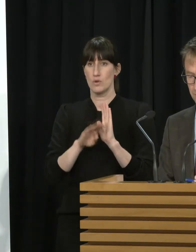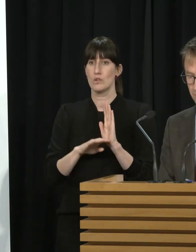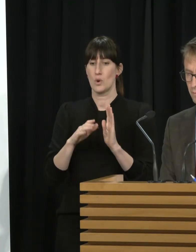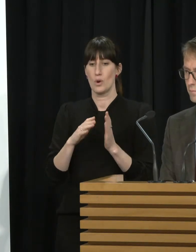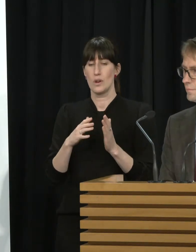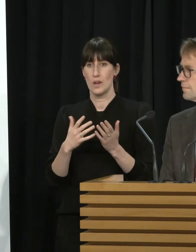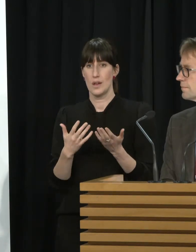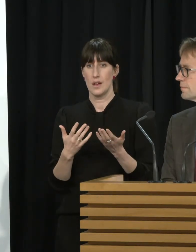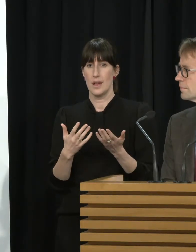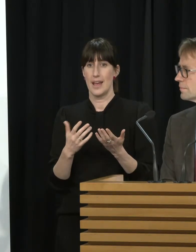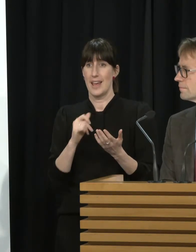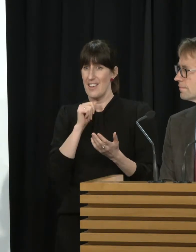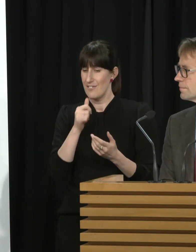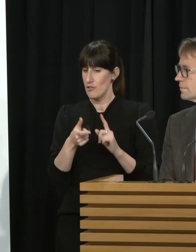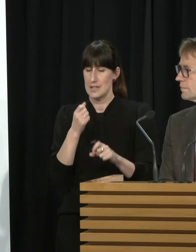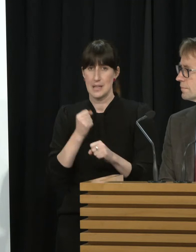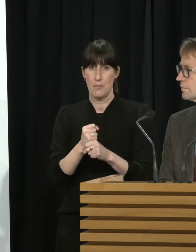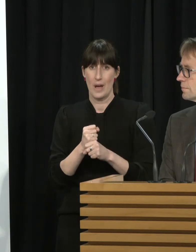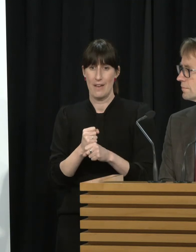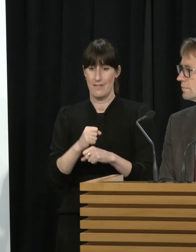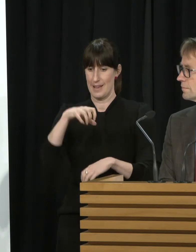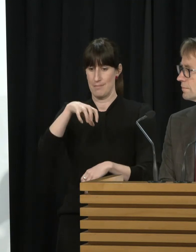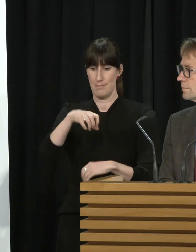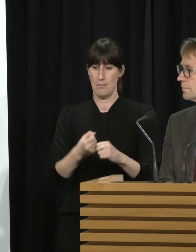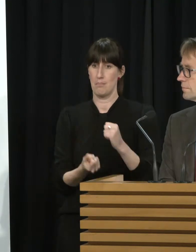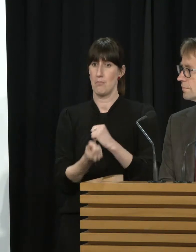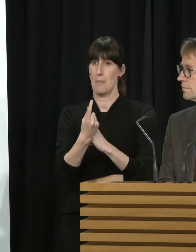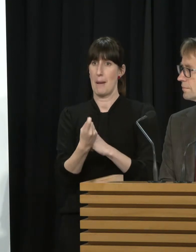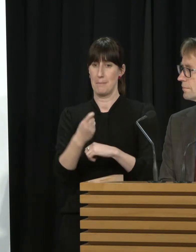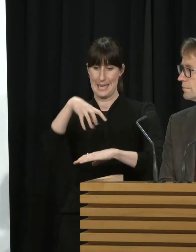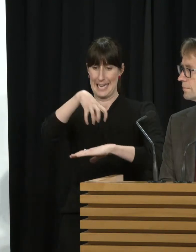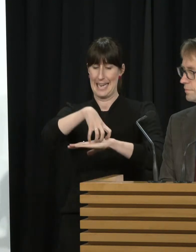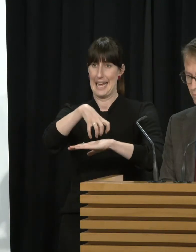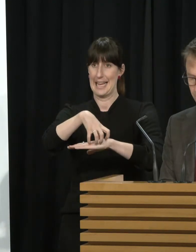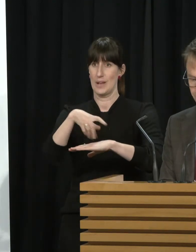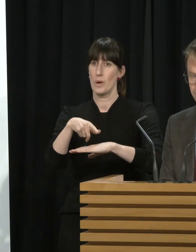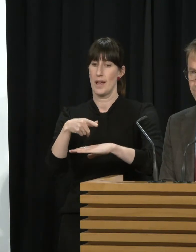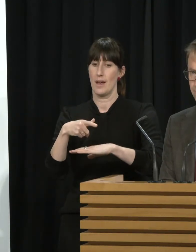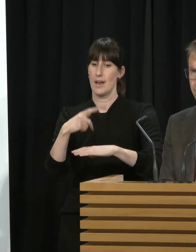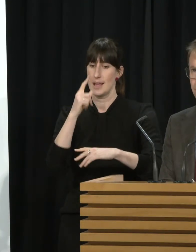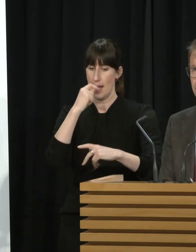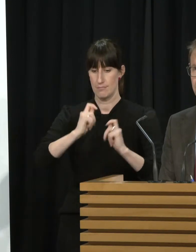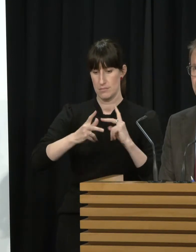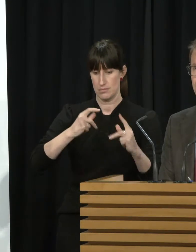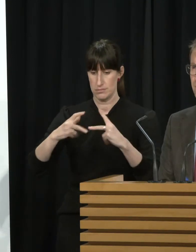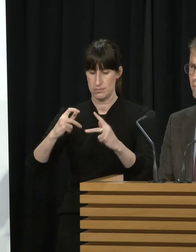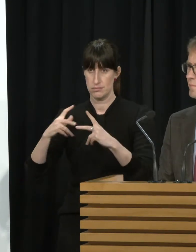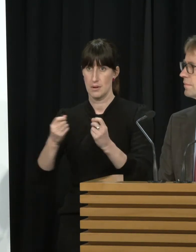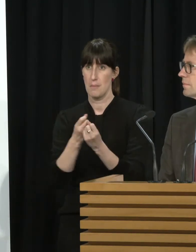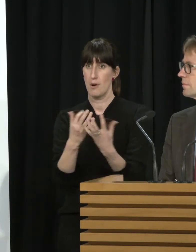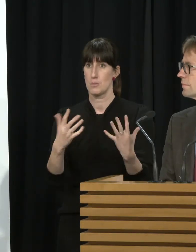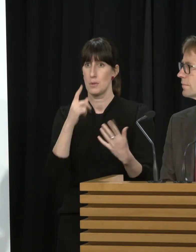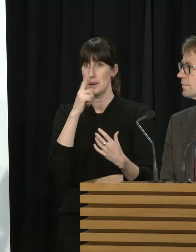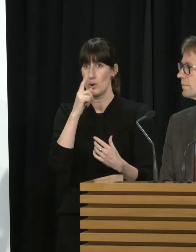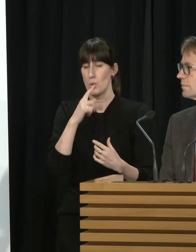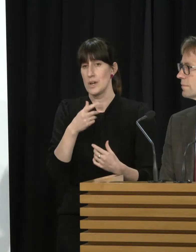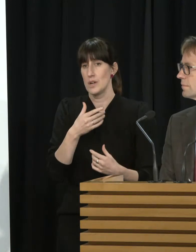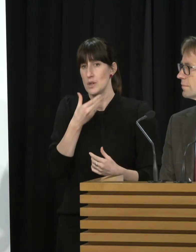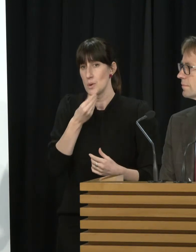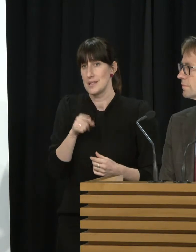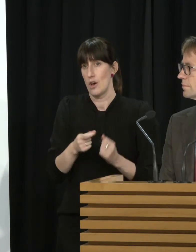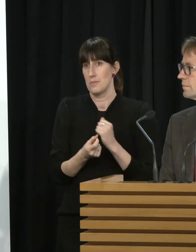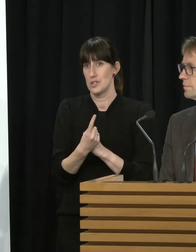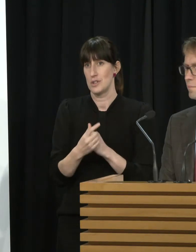sites on site at the port, for example, as well as reaching those people who are required to be vaccinated, we can reach others as well, and that's